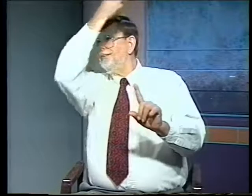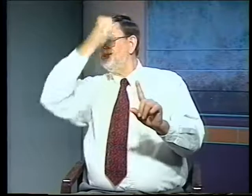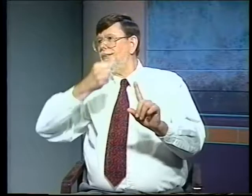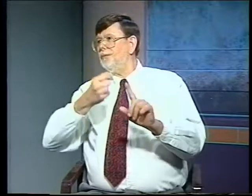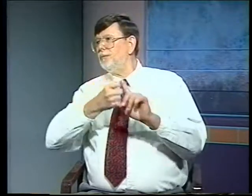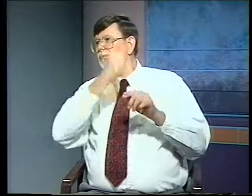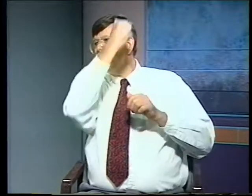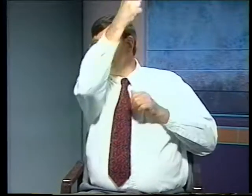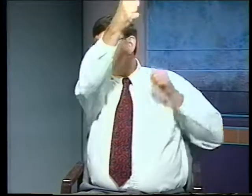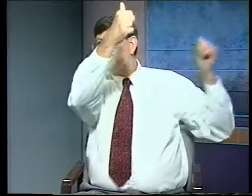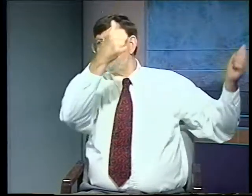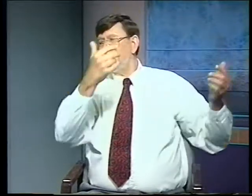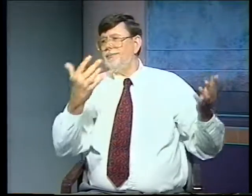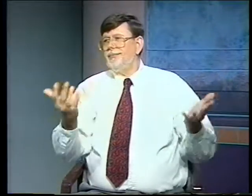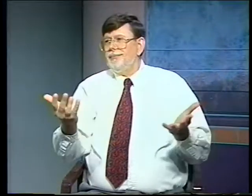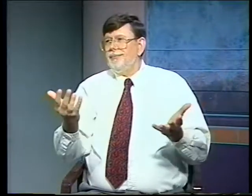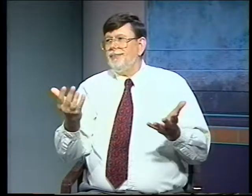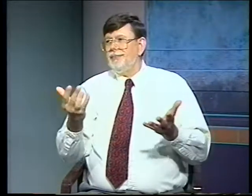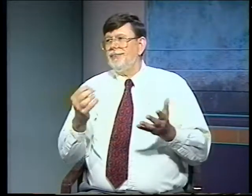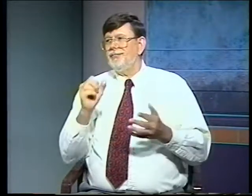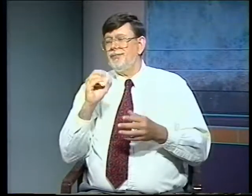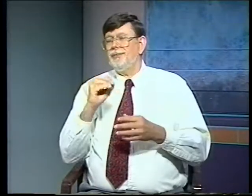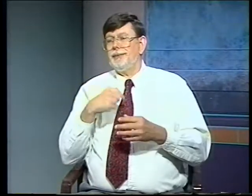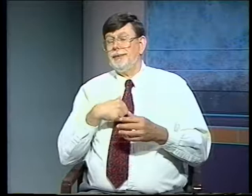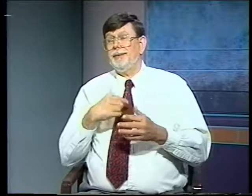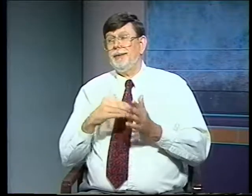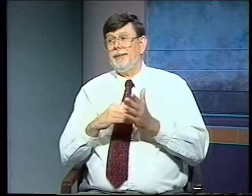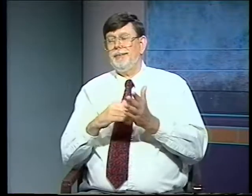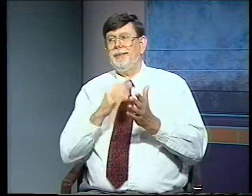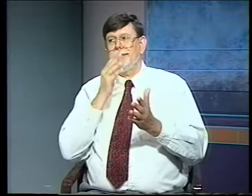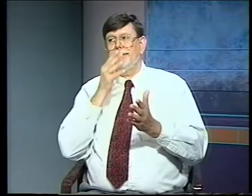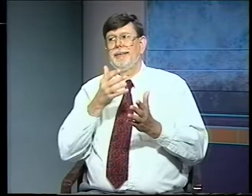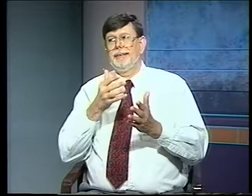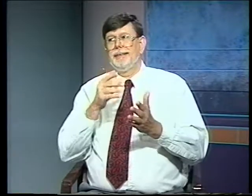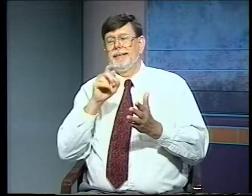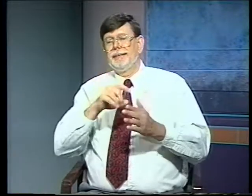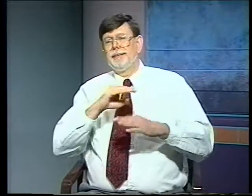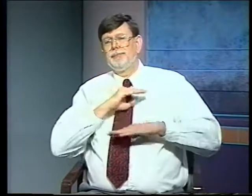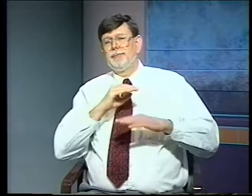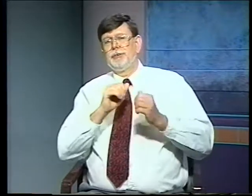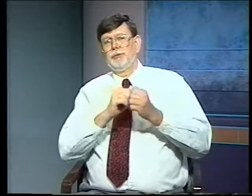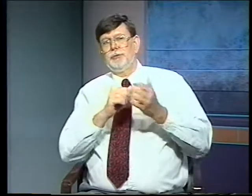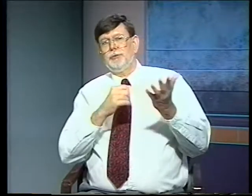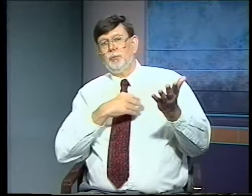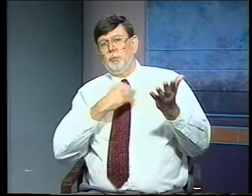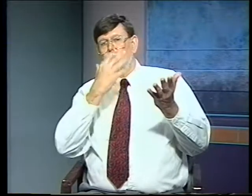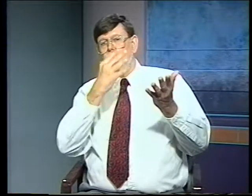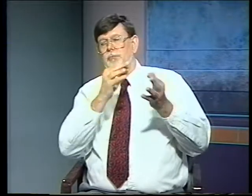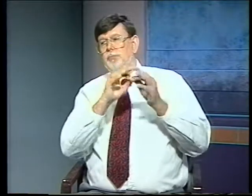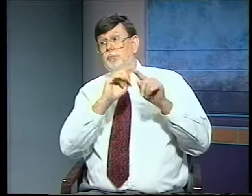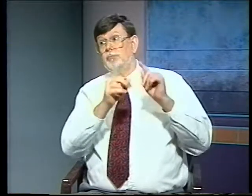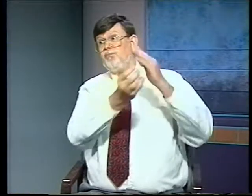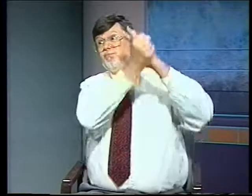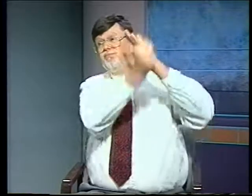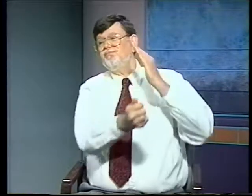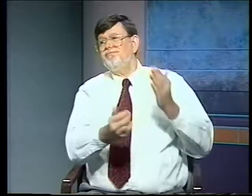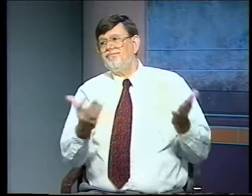across our country, the United States, and they're few and far between. They're quite scattered. So sometimes we have to make do with a dominant